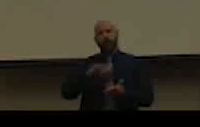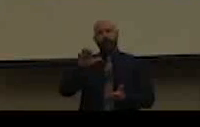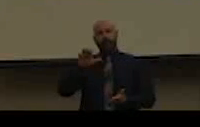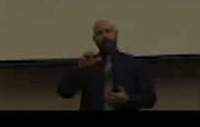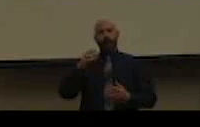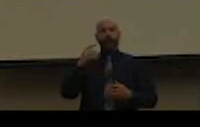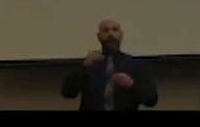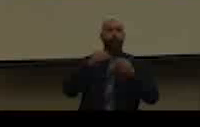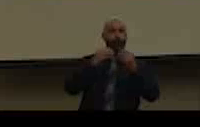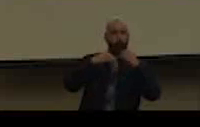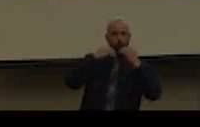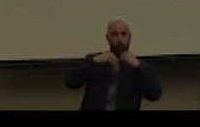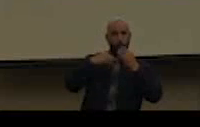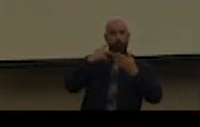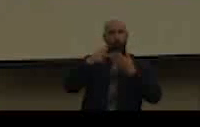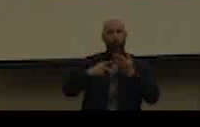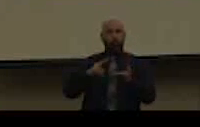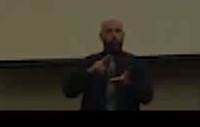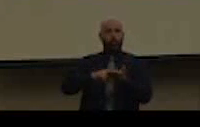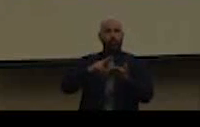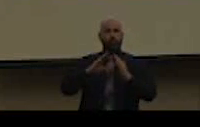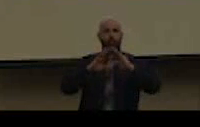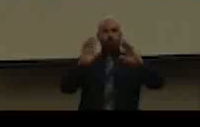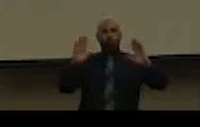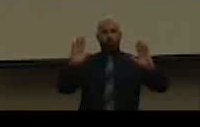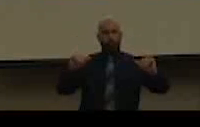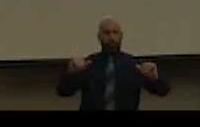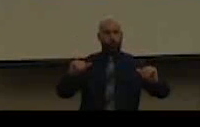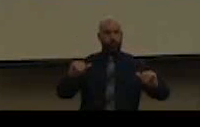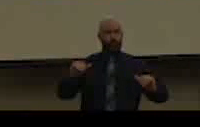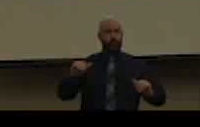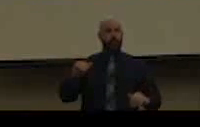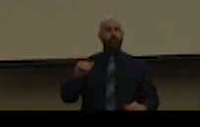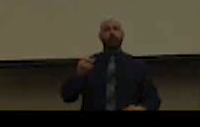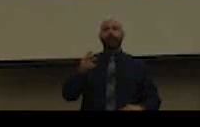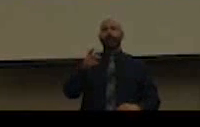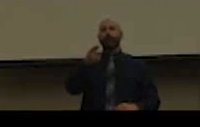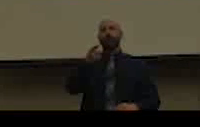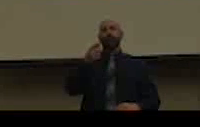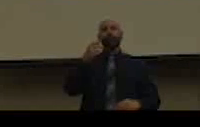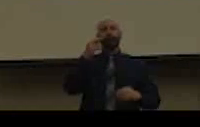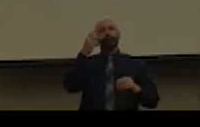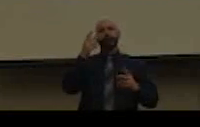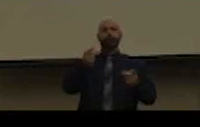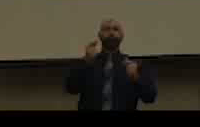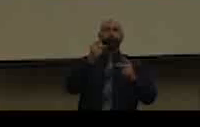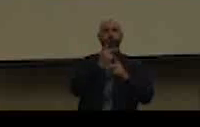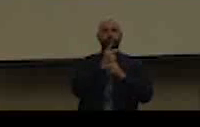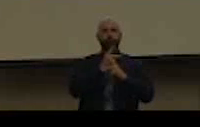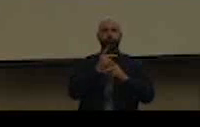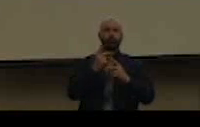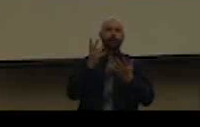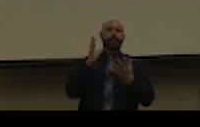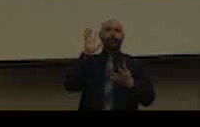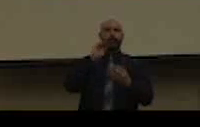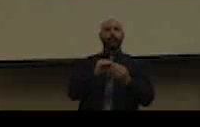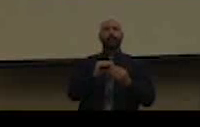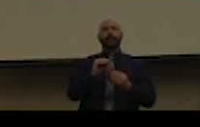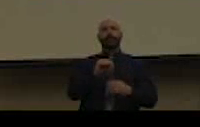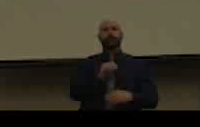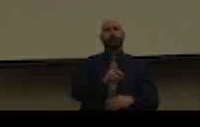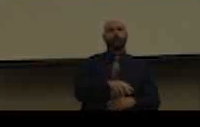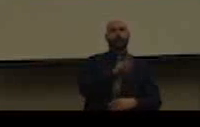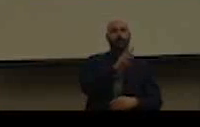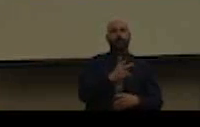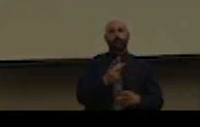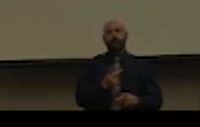registered homes. And so if you do the quick math on that and just round it up, say six times, you know, say that 8,000, you're